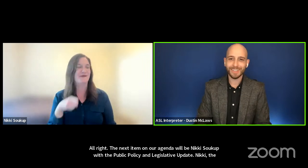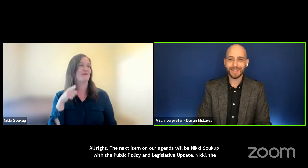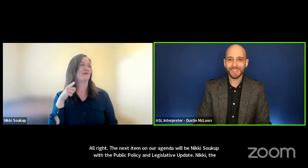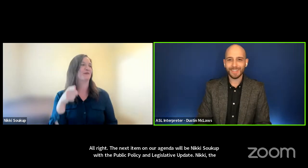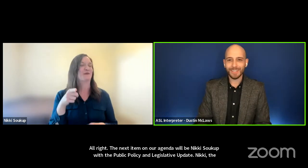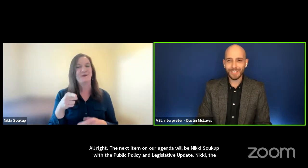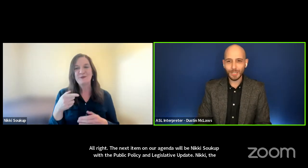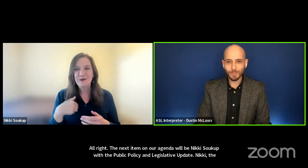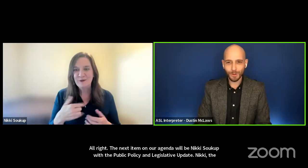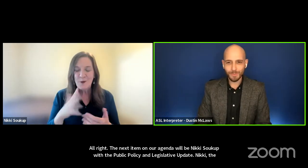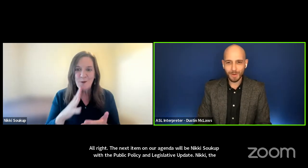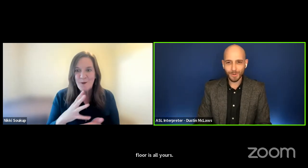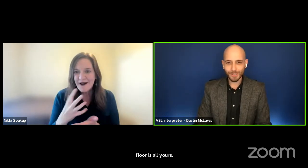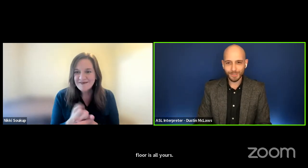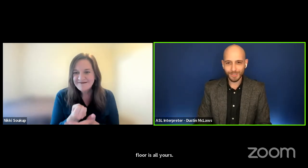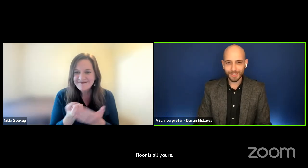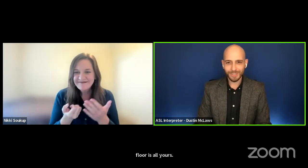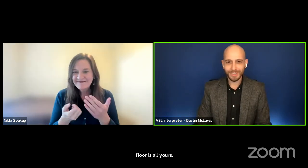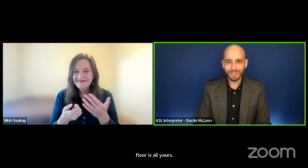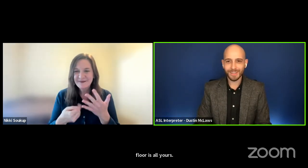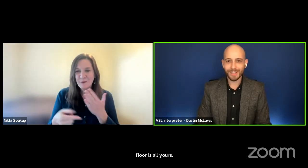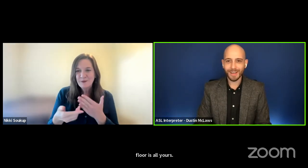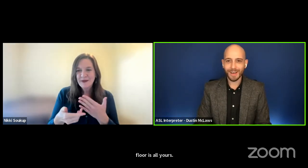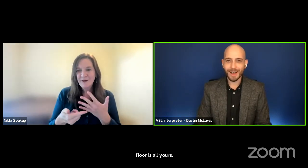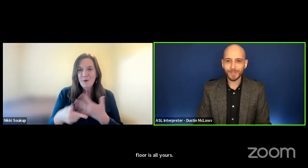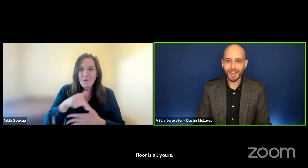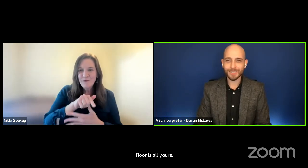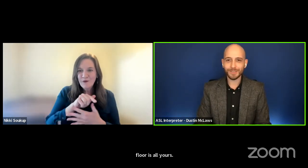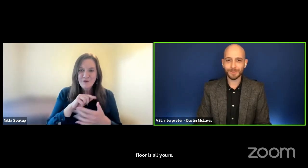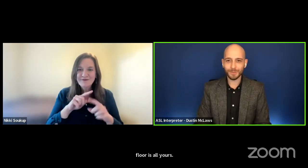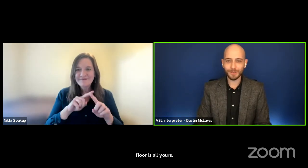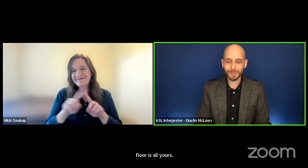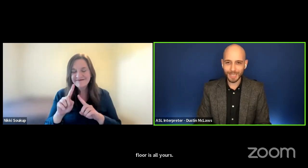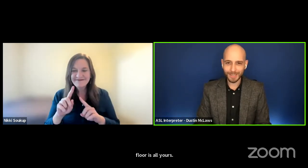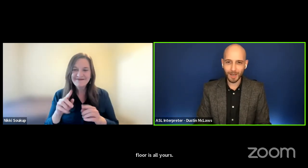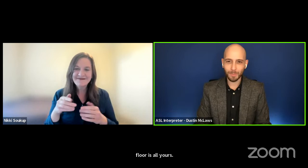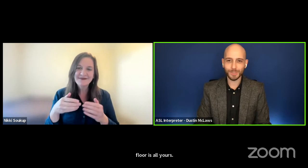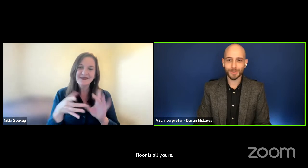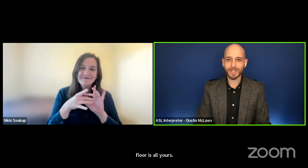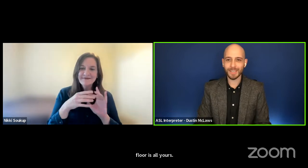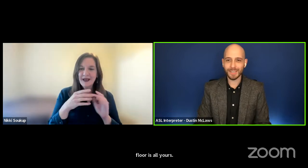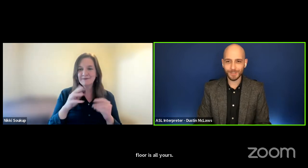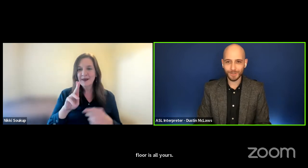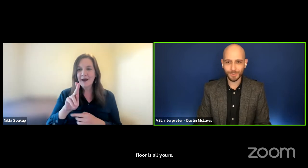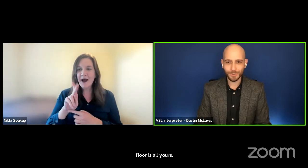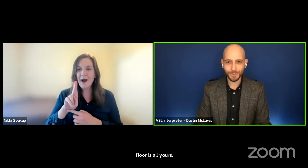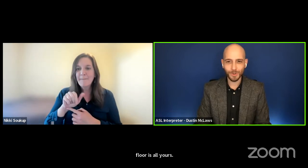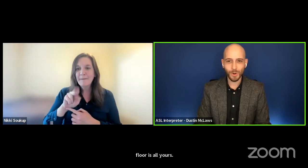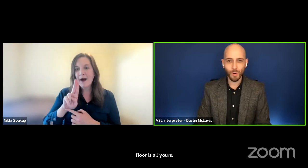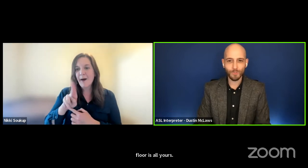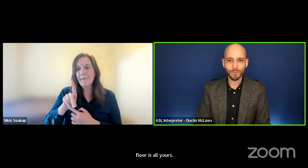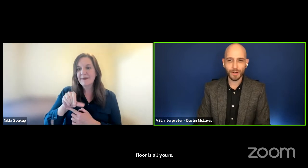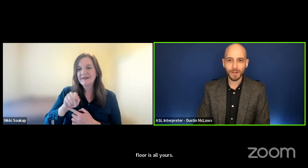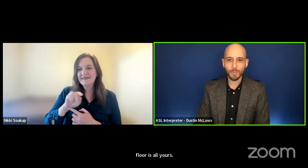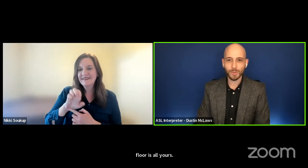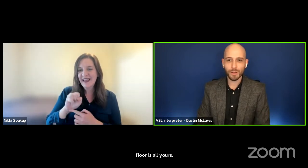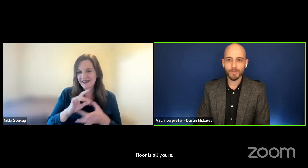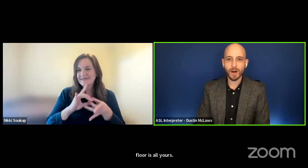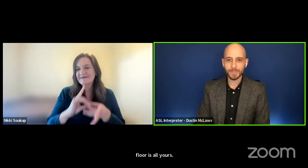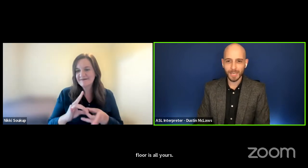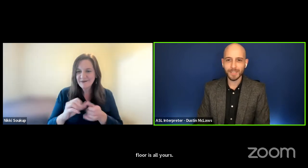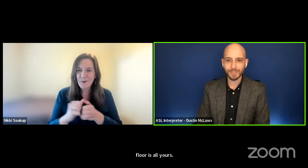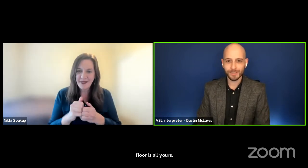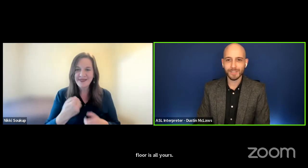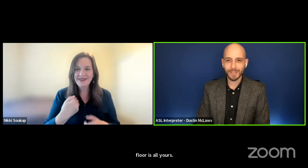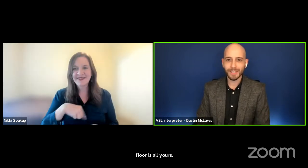Chair. Hello, board members. I would like to take the opportunity to go over a couple